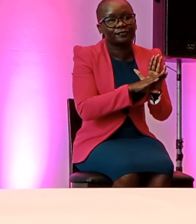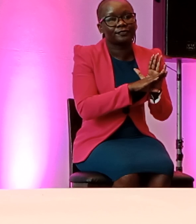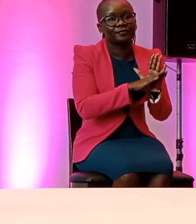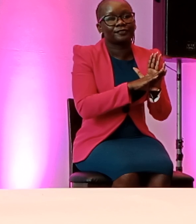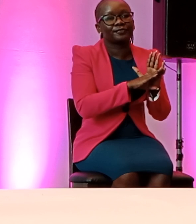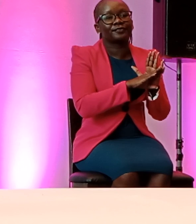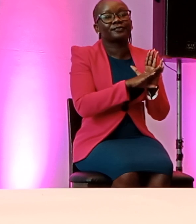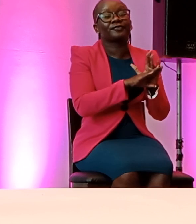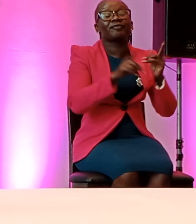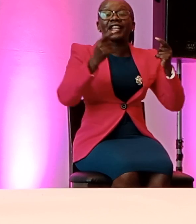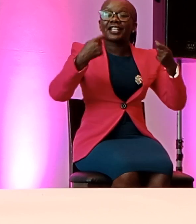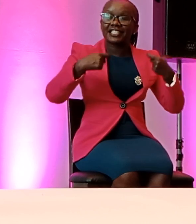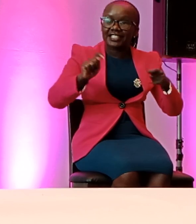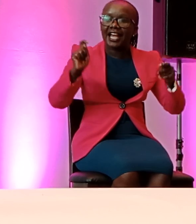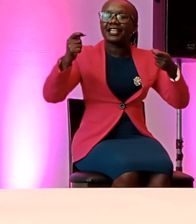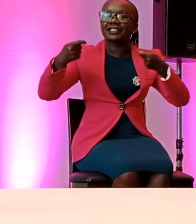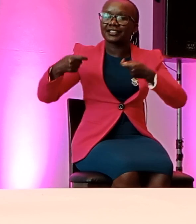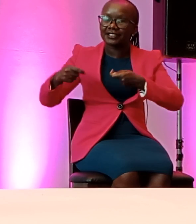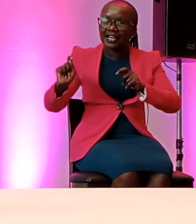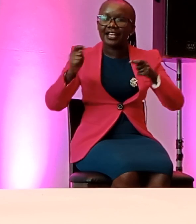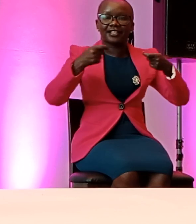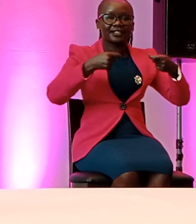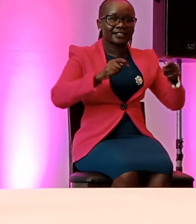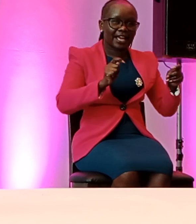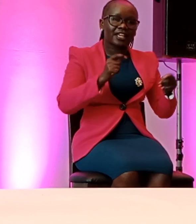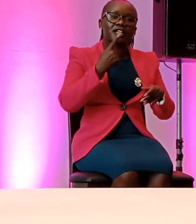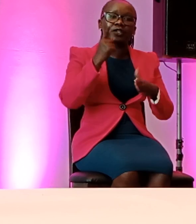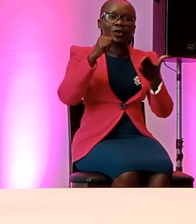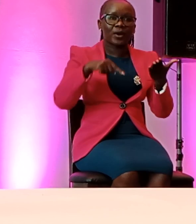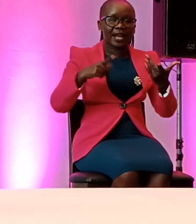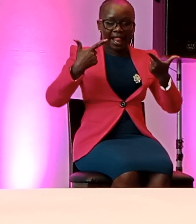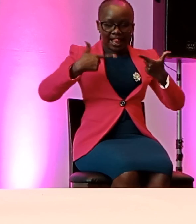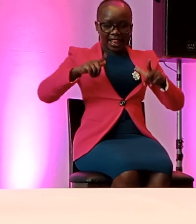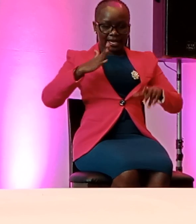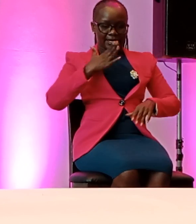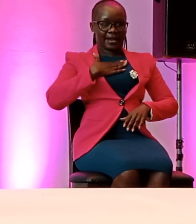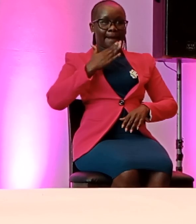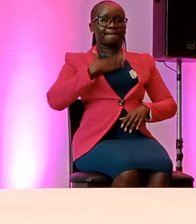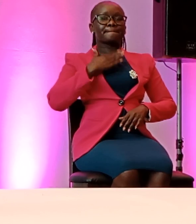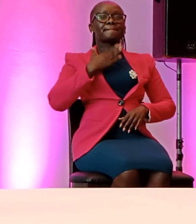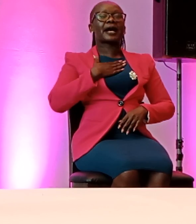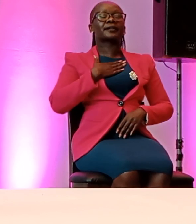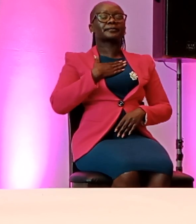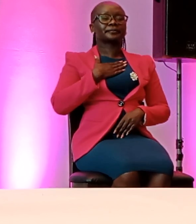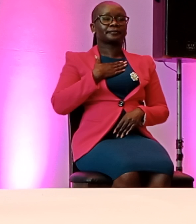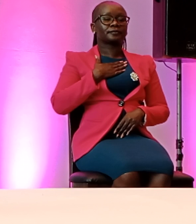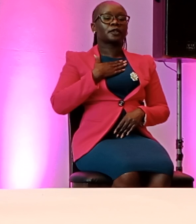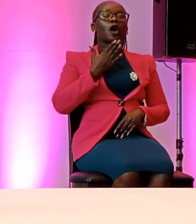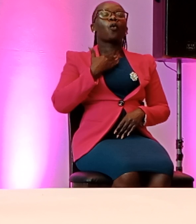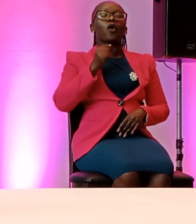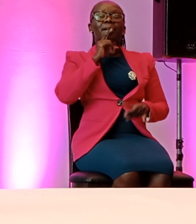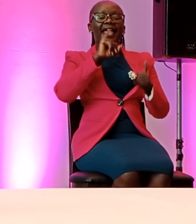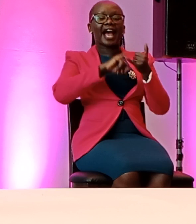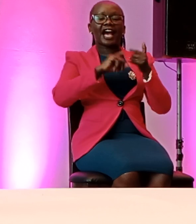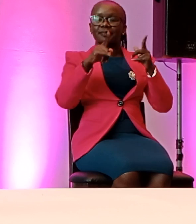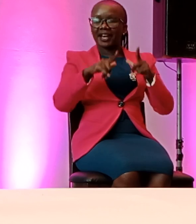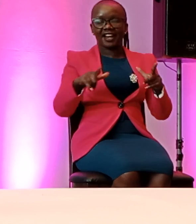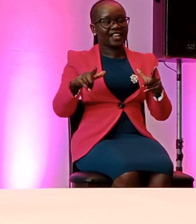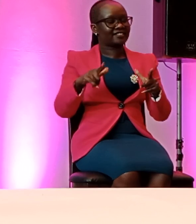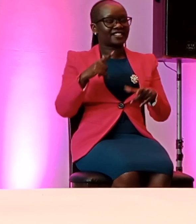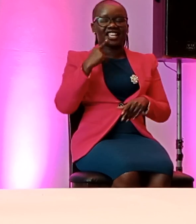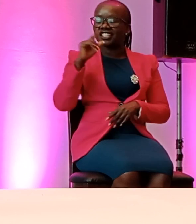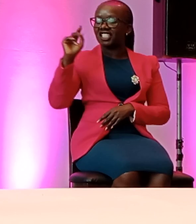for trying to say, let me mark my square, let me mark